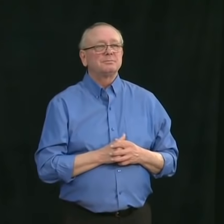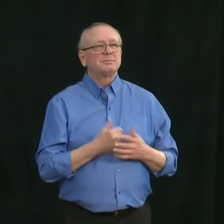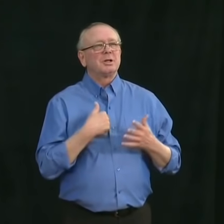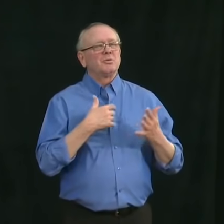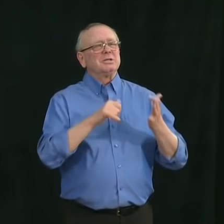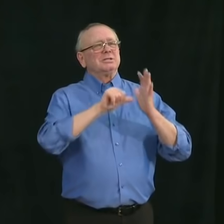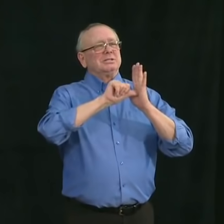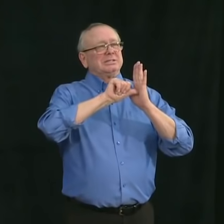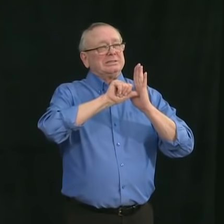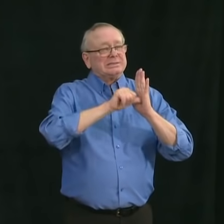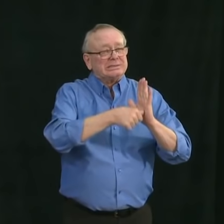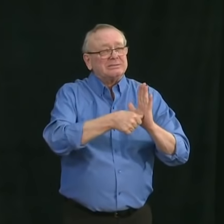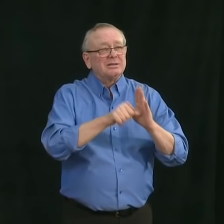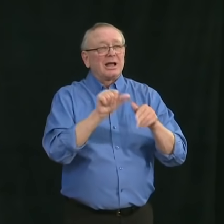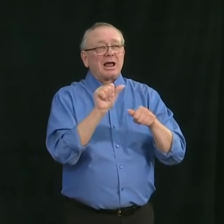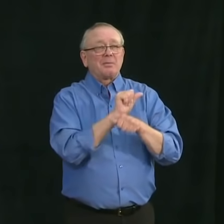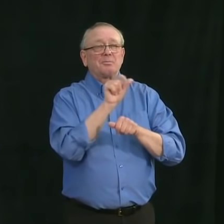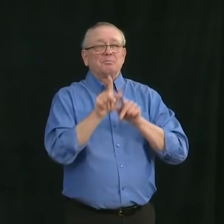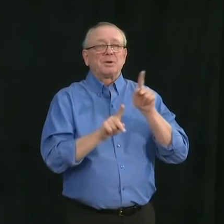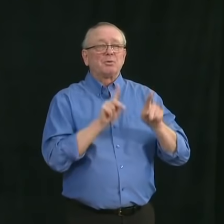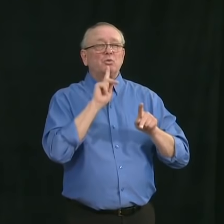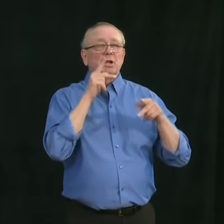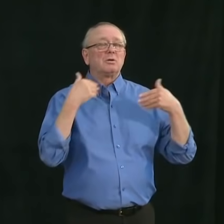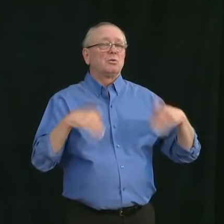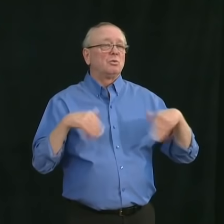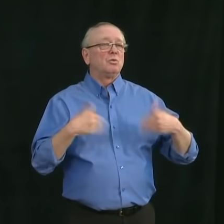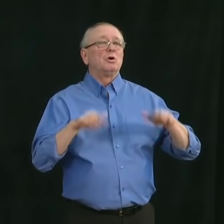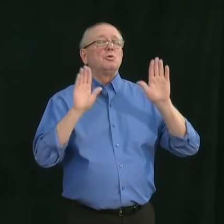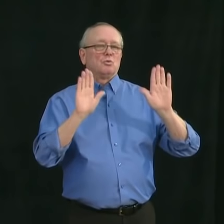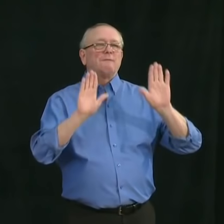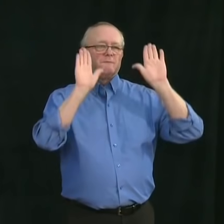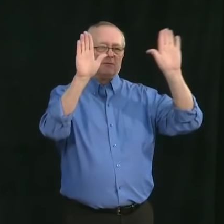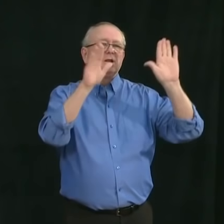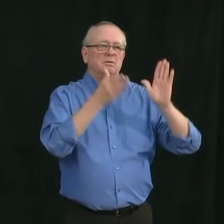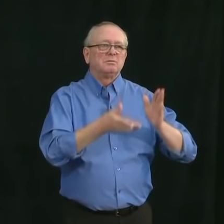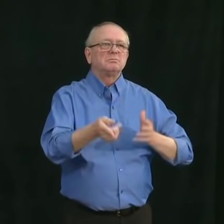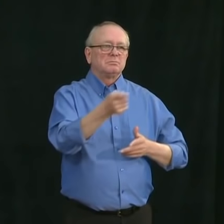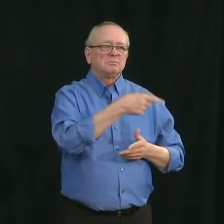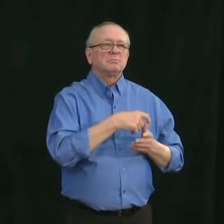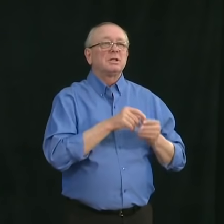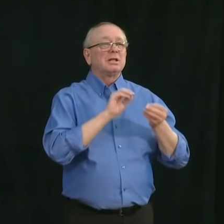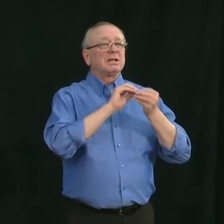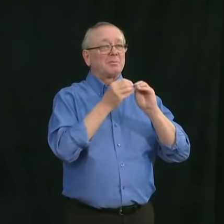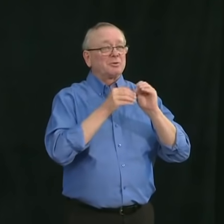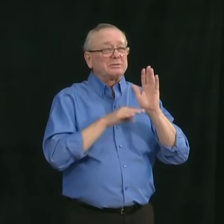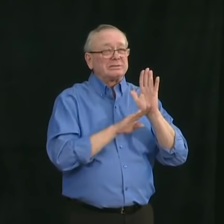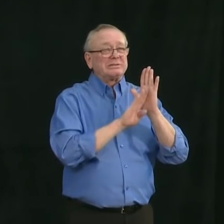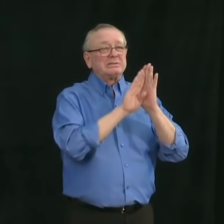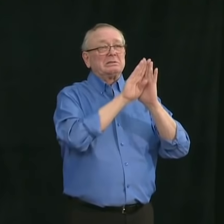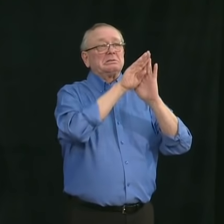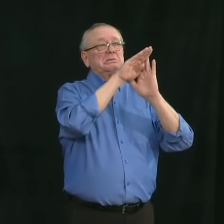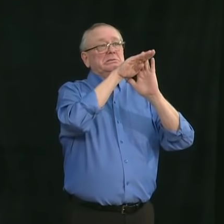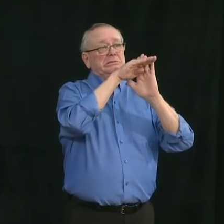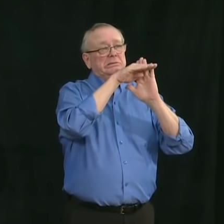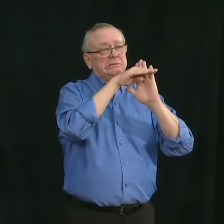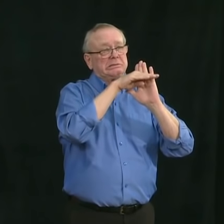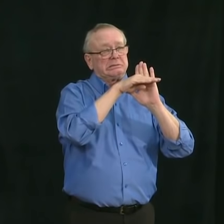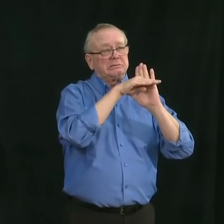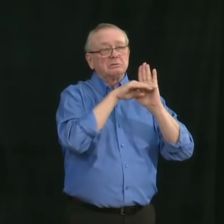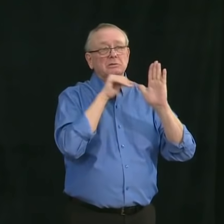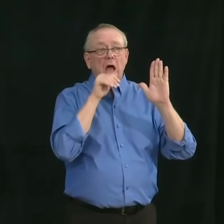goal. So when you talk about the modeling and the numbers that we could have seen, certainly when we look at some of the numbers